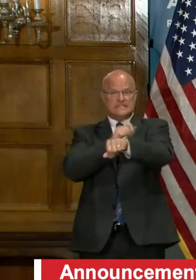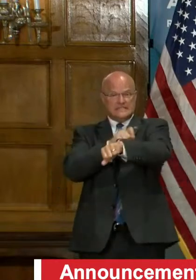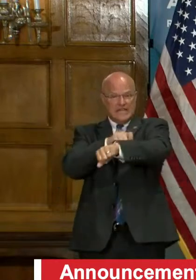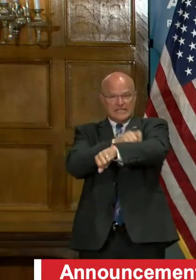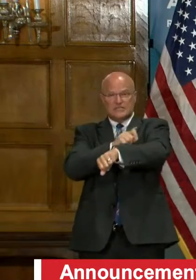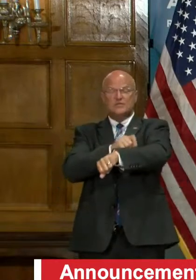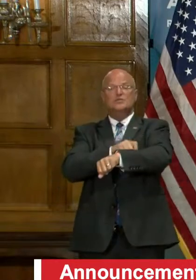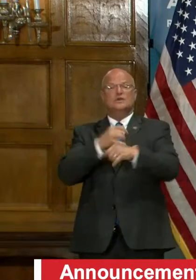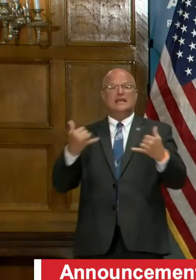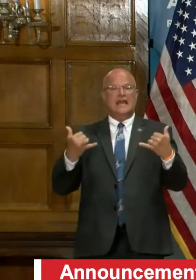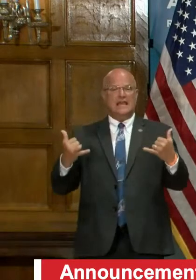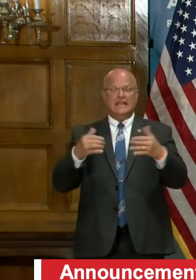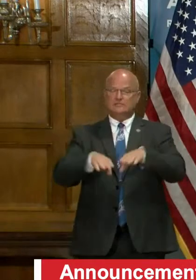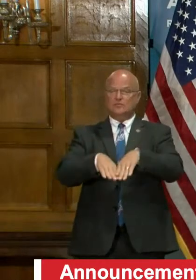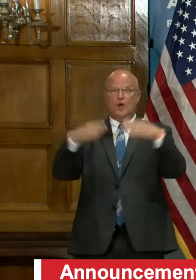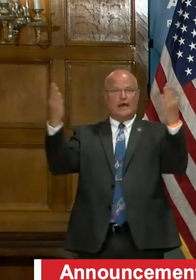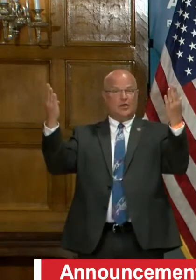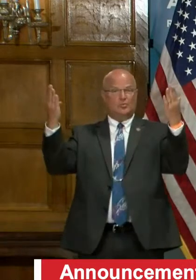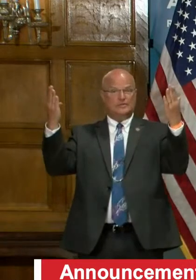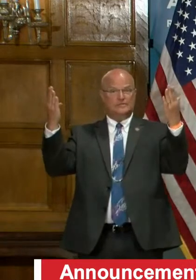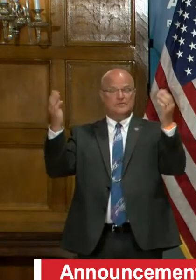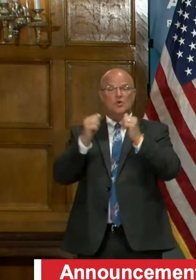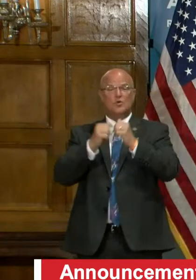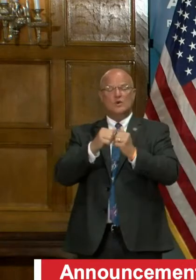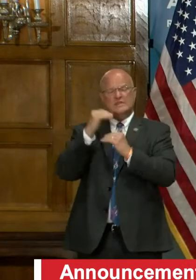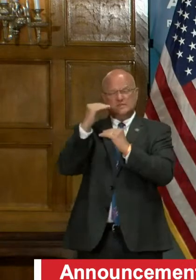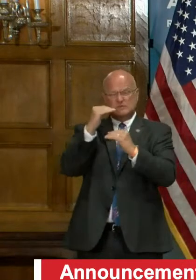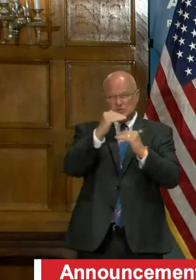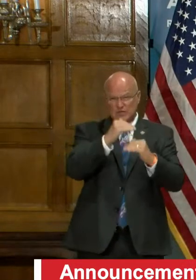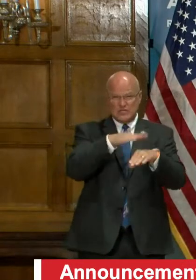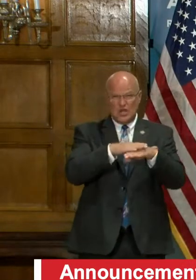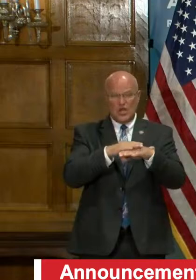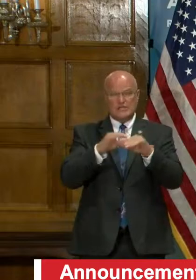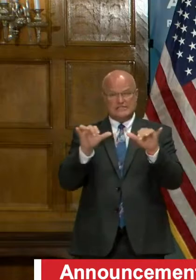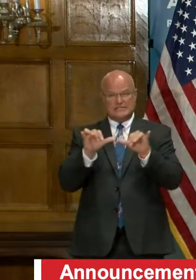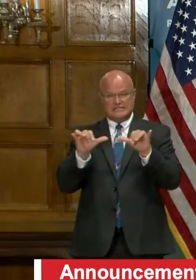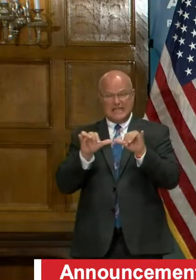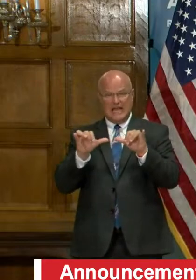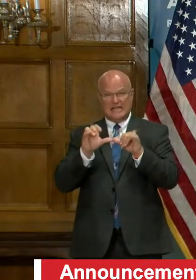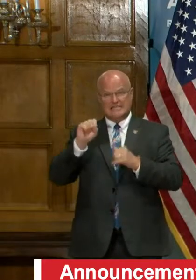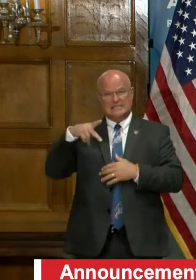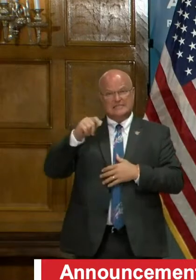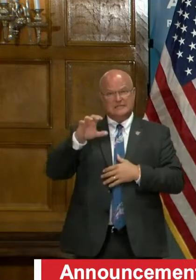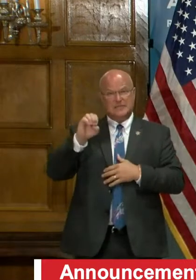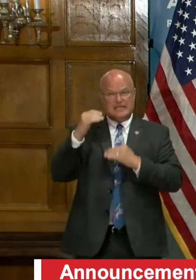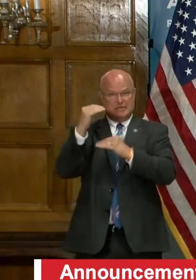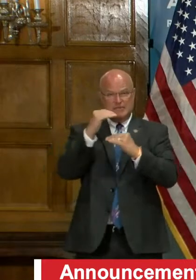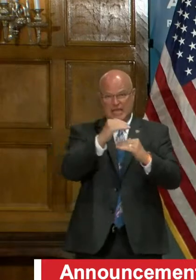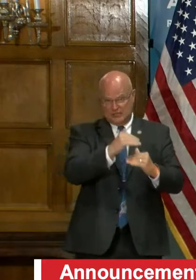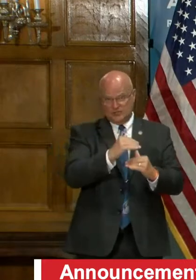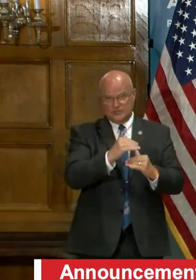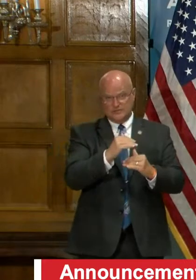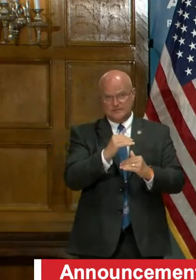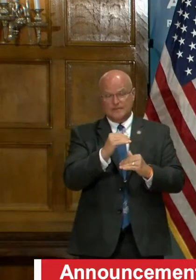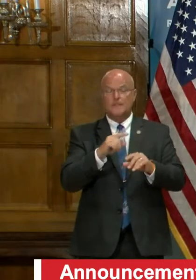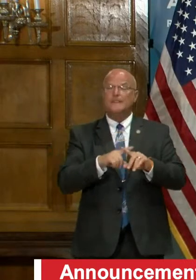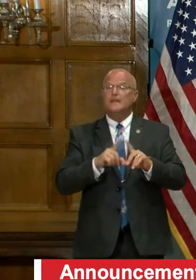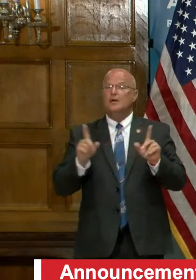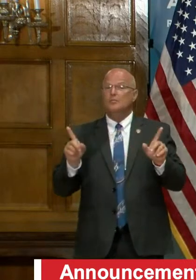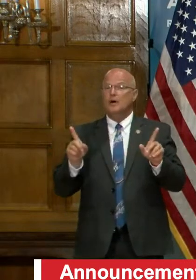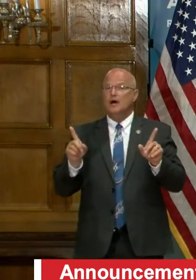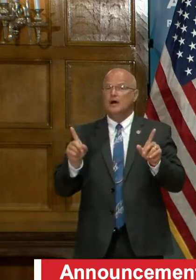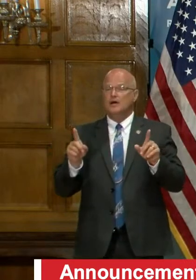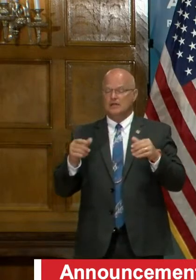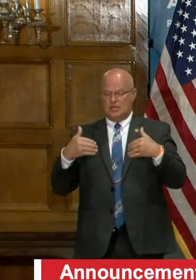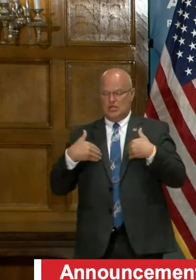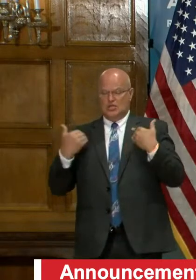parlors, and we are now wide open with certain restrictions on size and spacing limitations. But we have